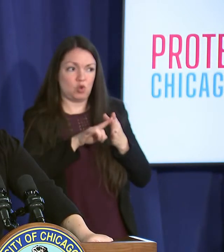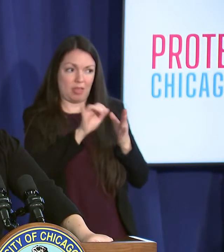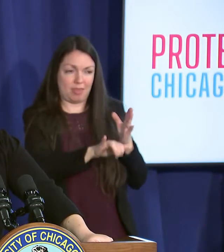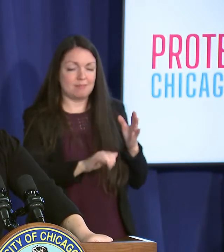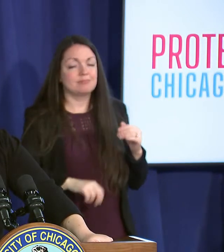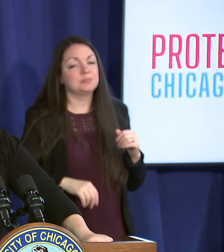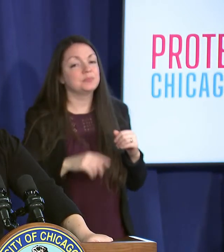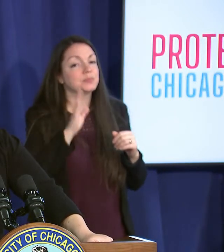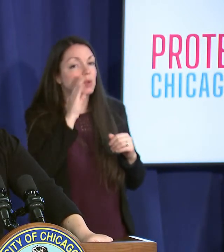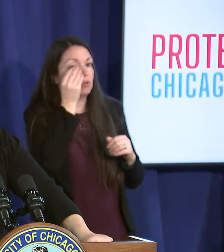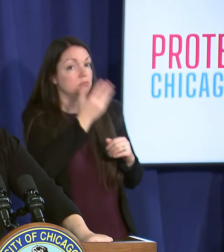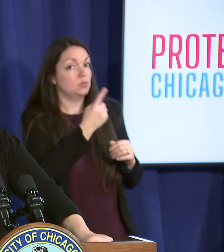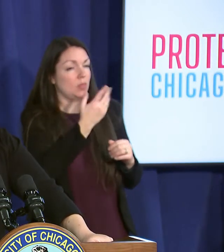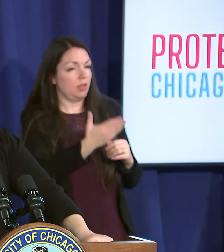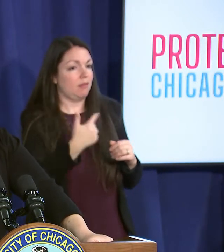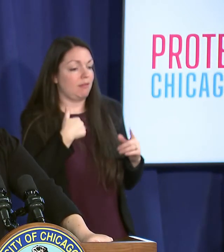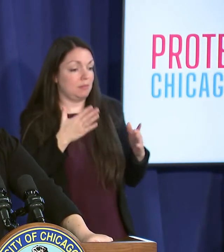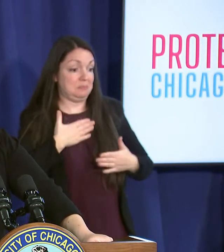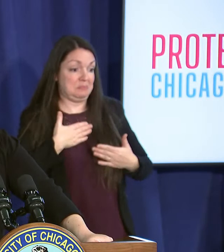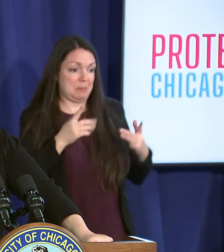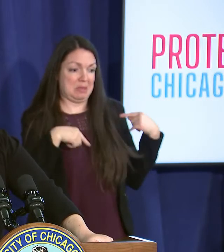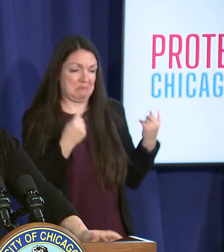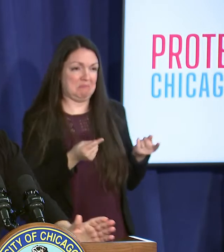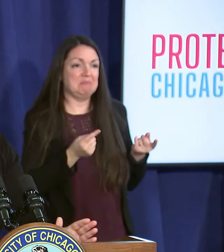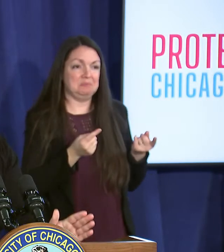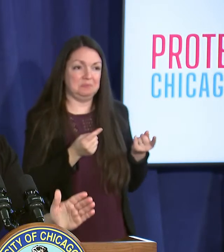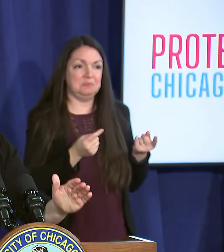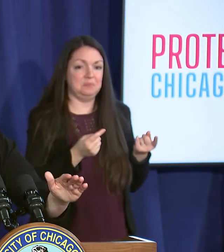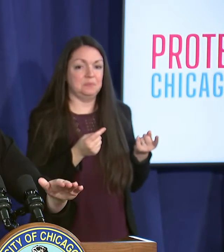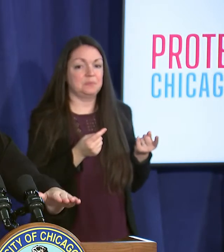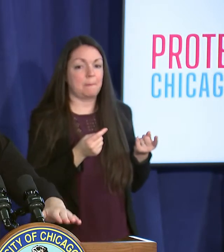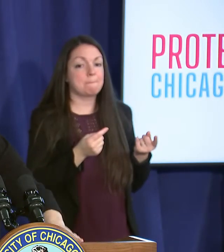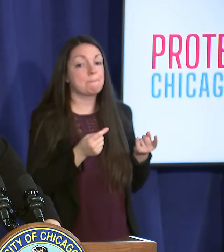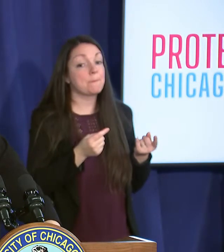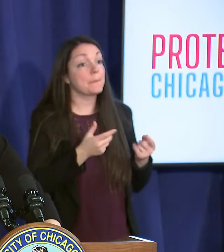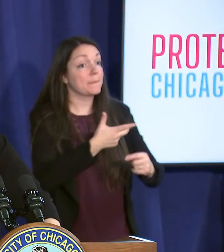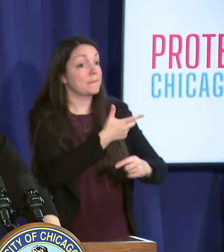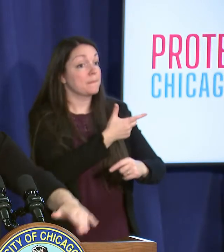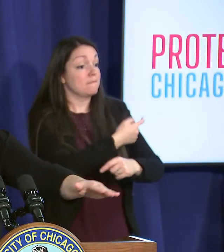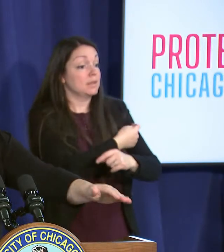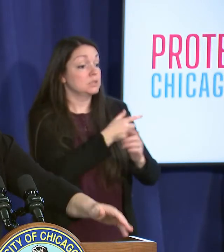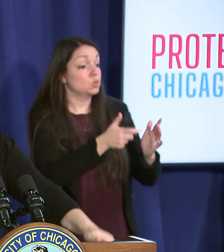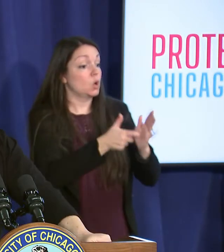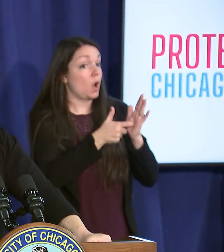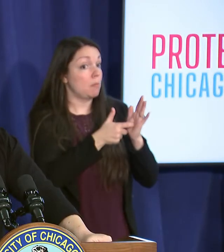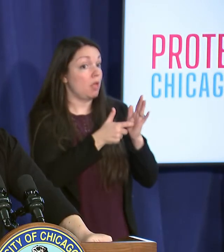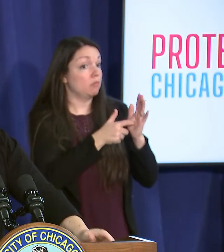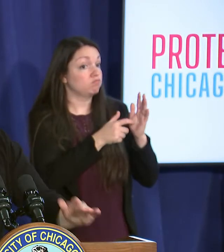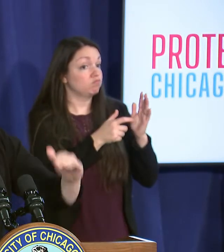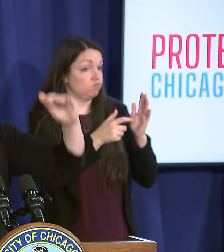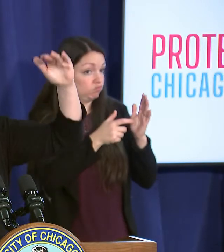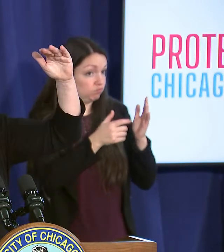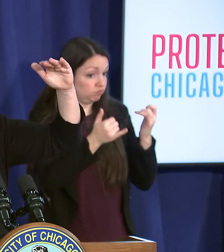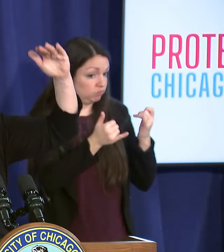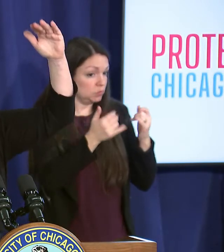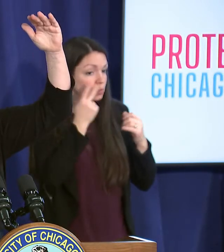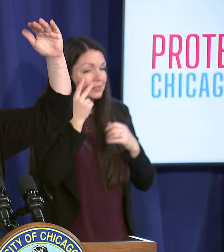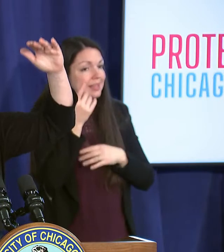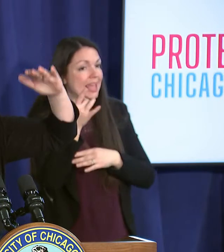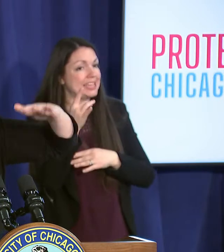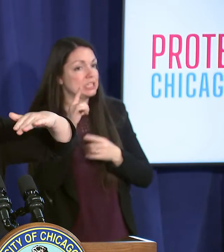I will tell you one thing that I've been pleased about is that as the vaccination requirement came in, we saw our